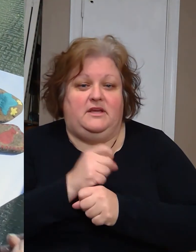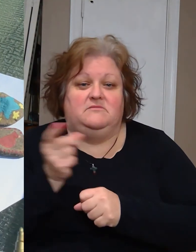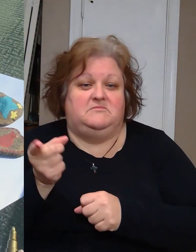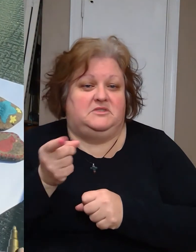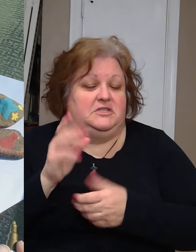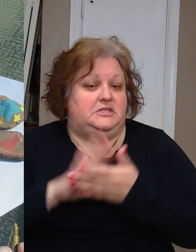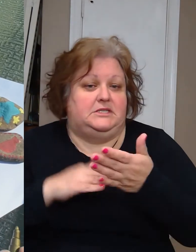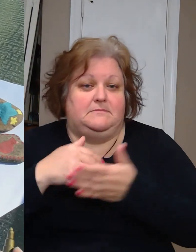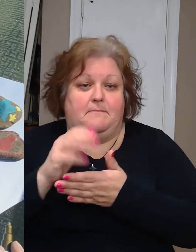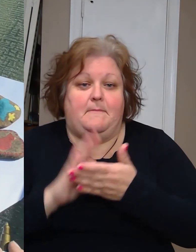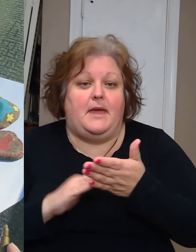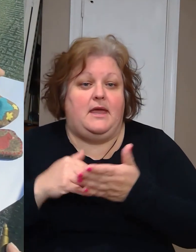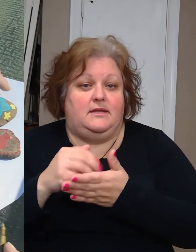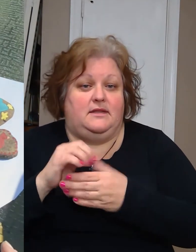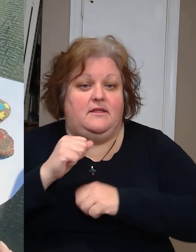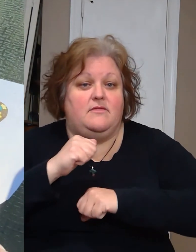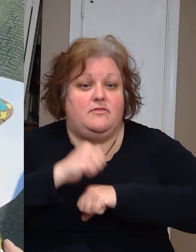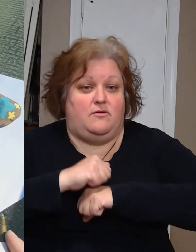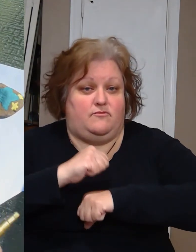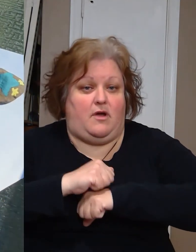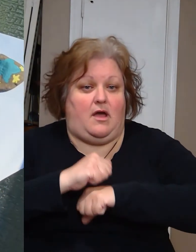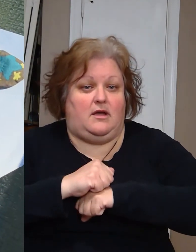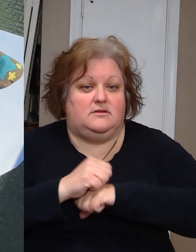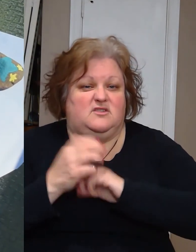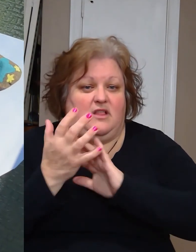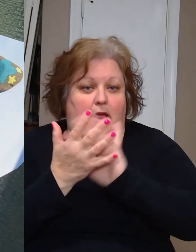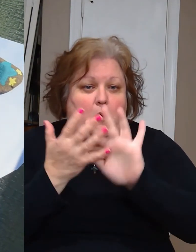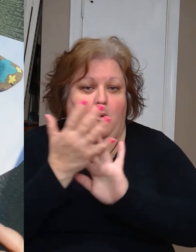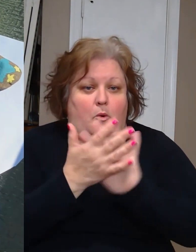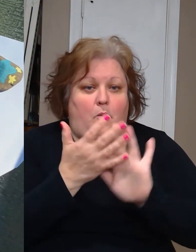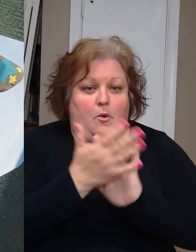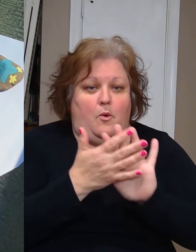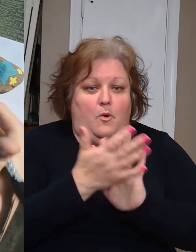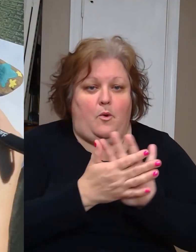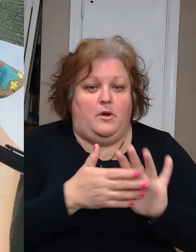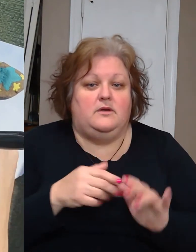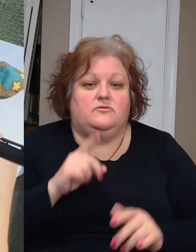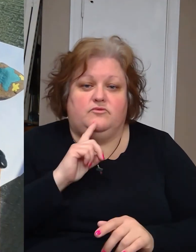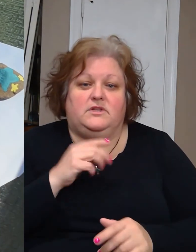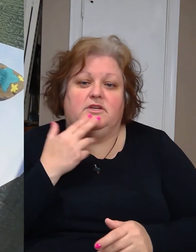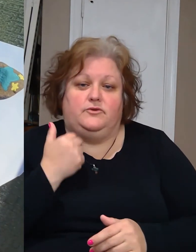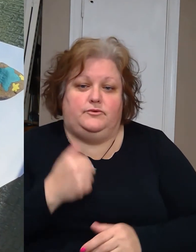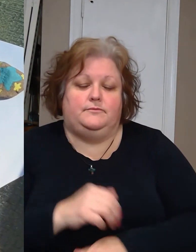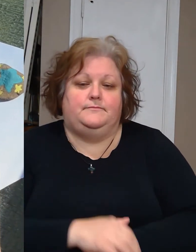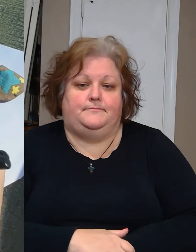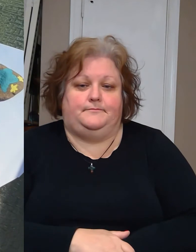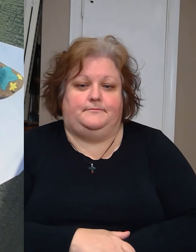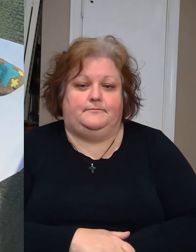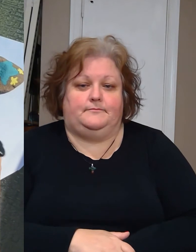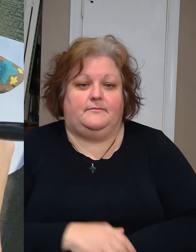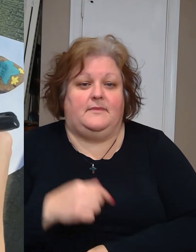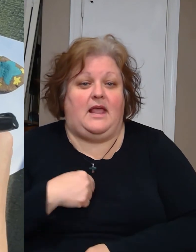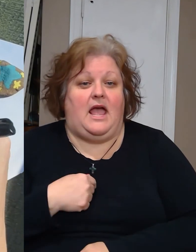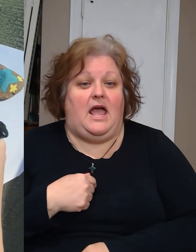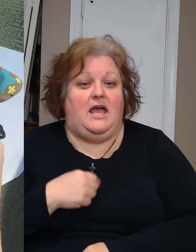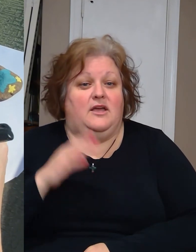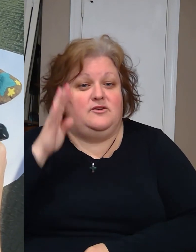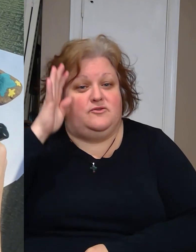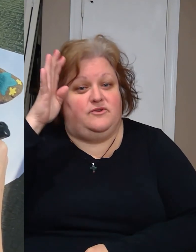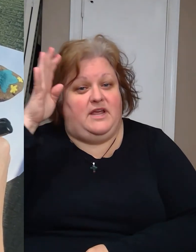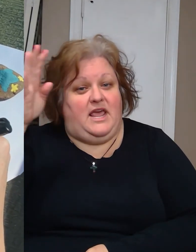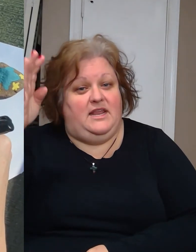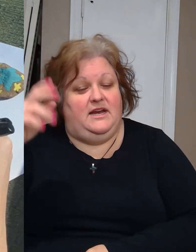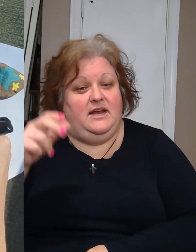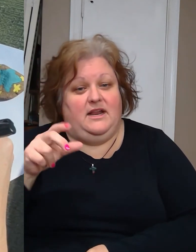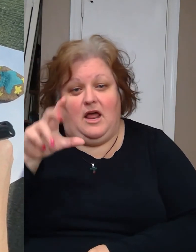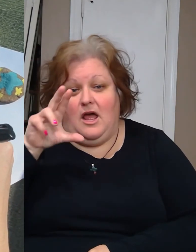rocks, and they ended up being kind of marbleized, which I love. I think it's so cute. I created a